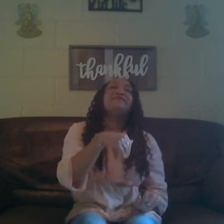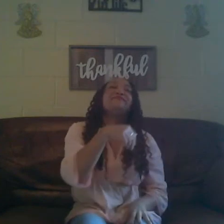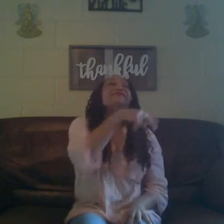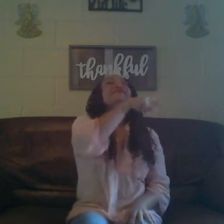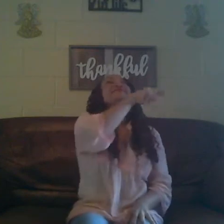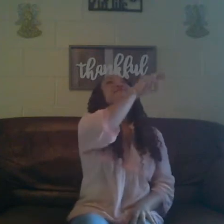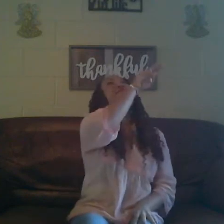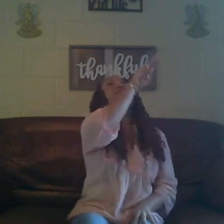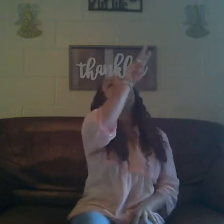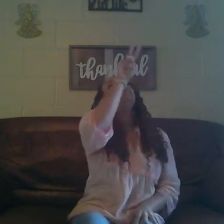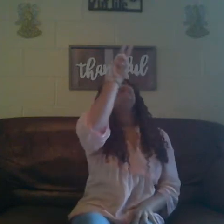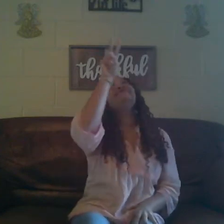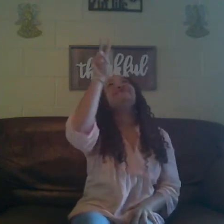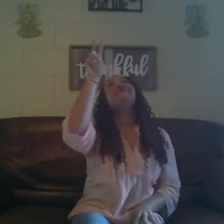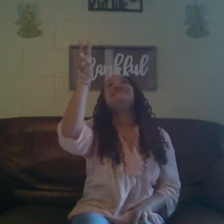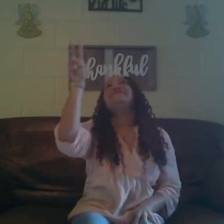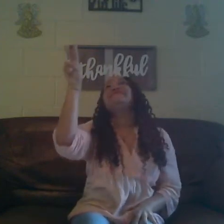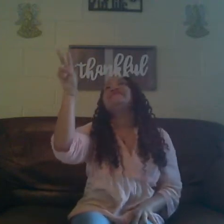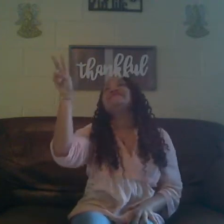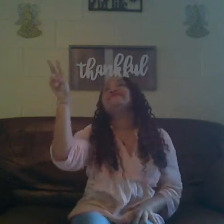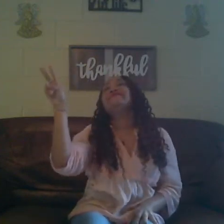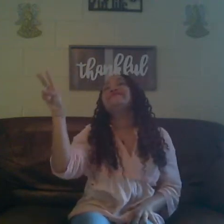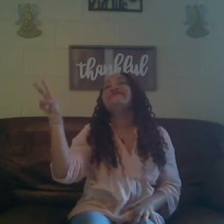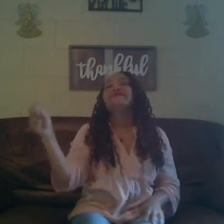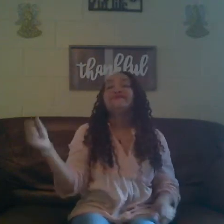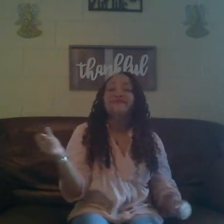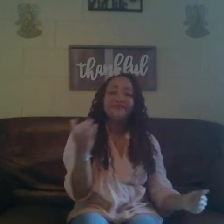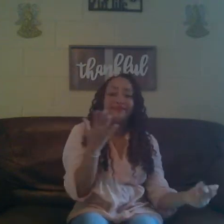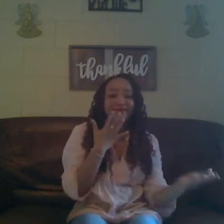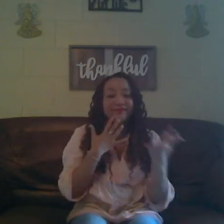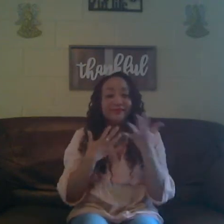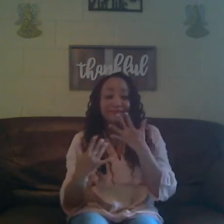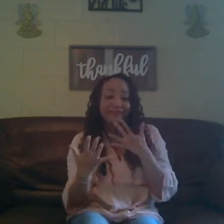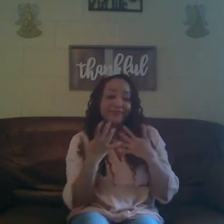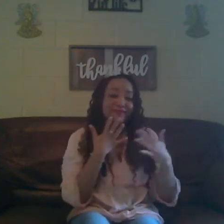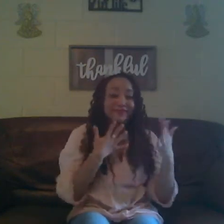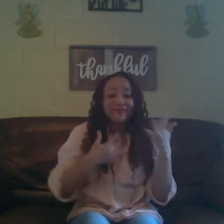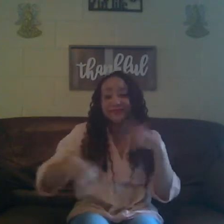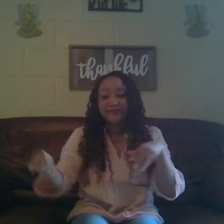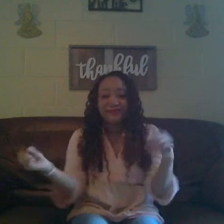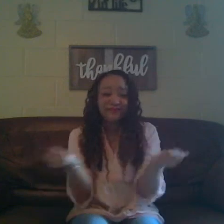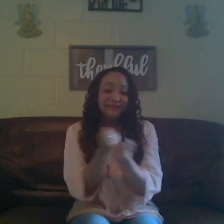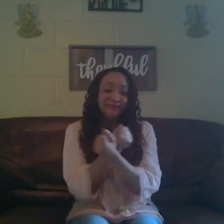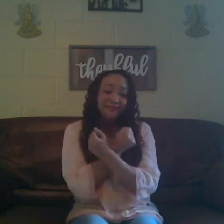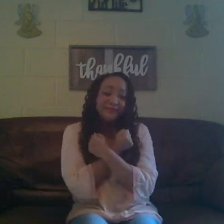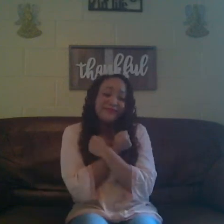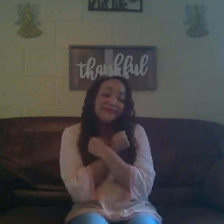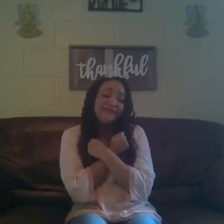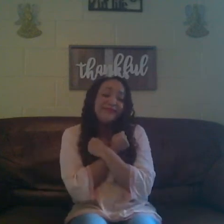Look at the sky It's the color of love